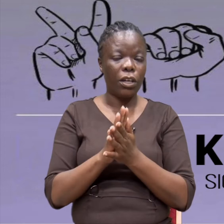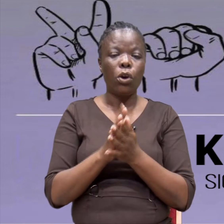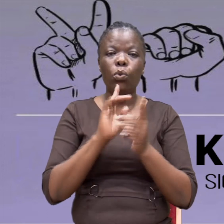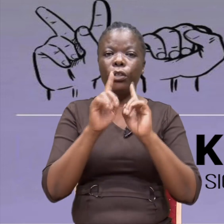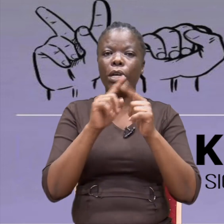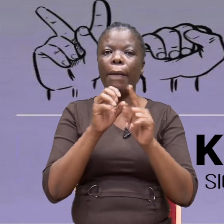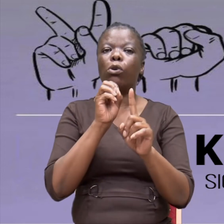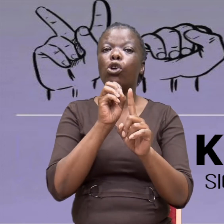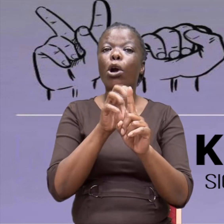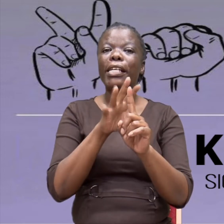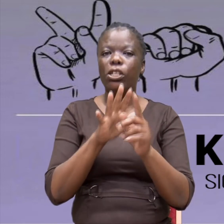we are talking about orientation.